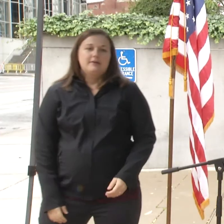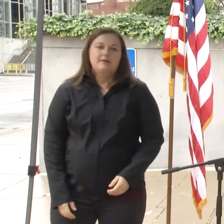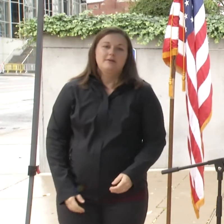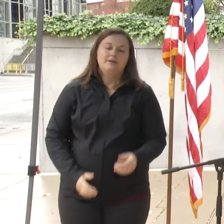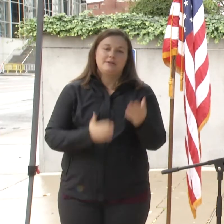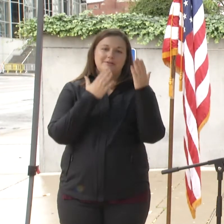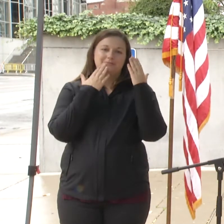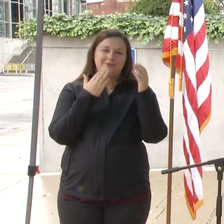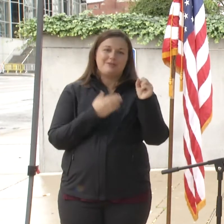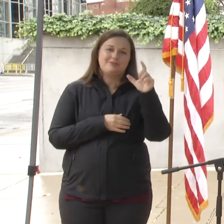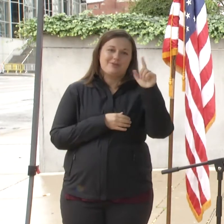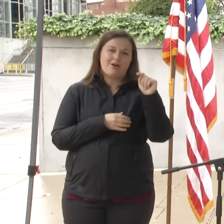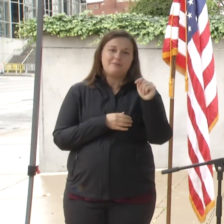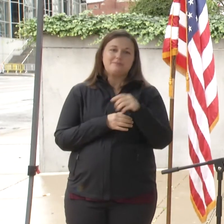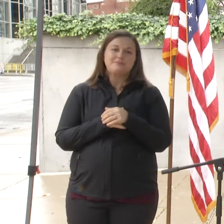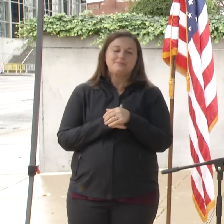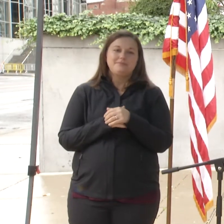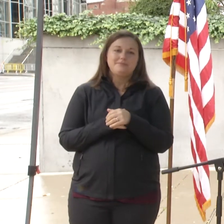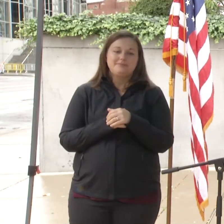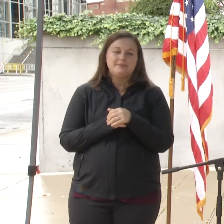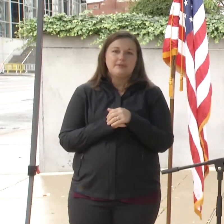Thanks, Scott.